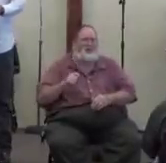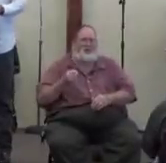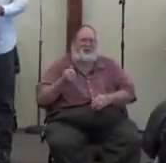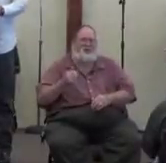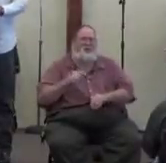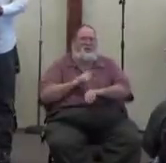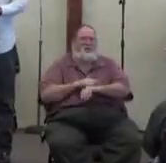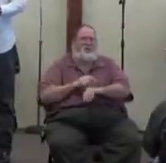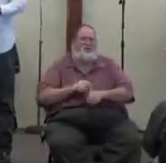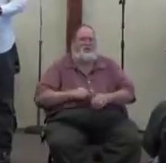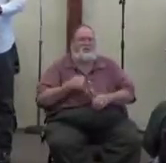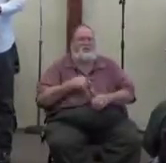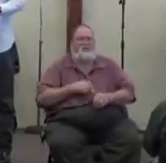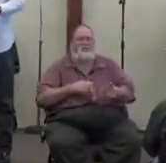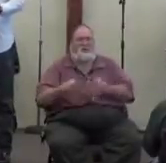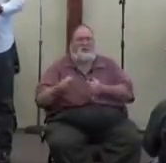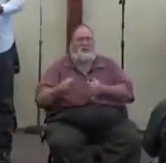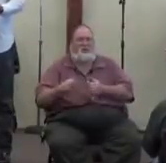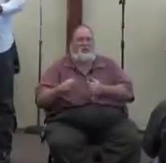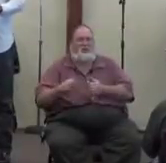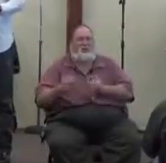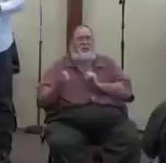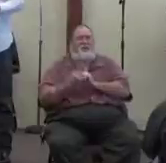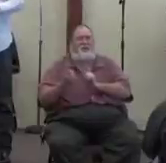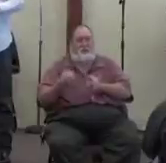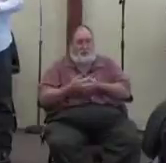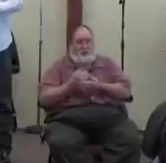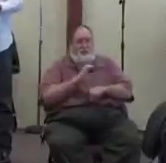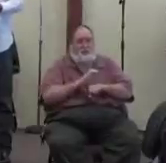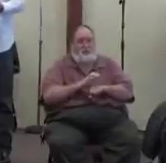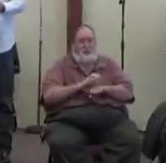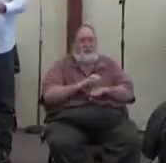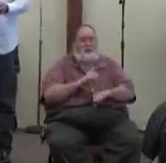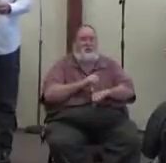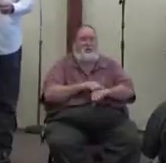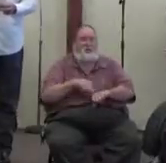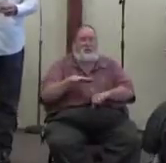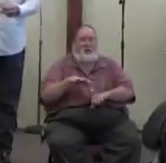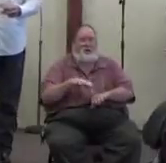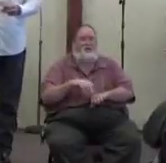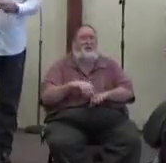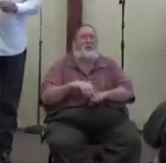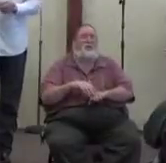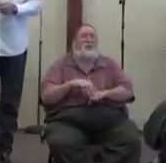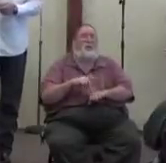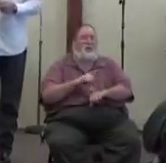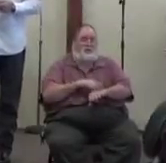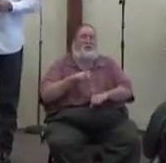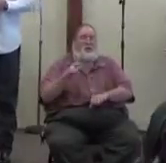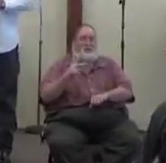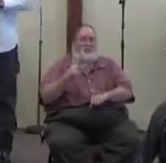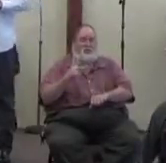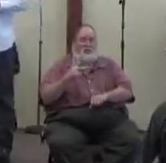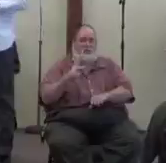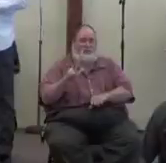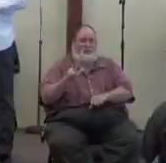and do it. So let's plan on meeting at the new complex around 3 o'clock Tuesday, and we'll go over and a couple